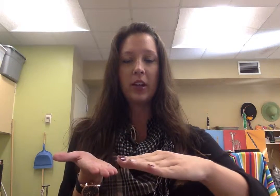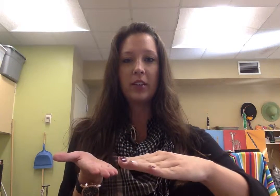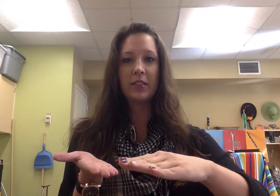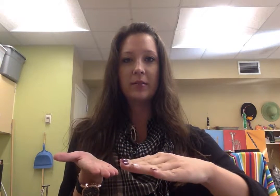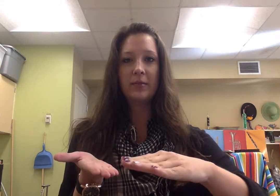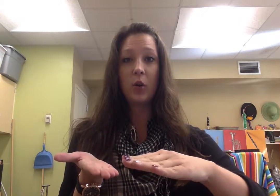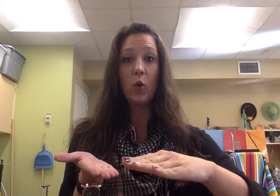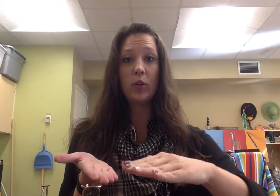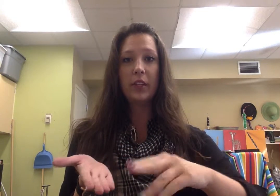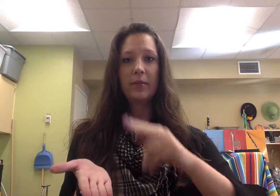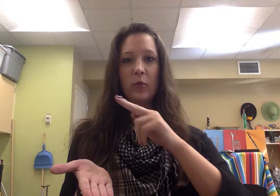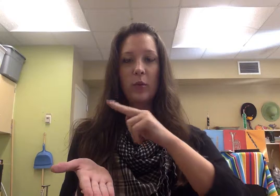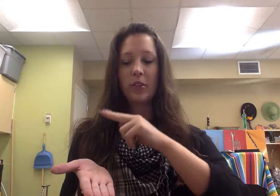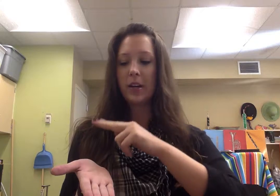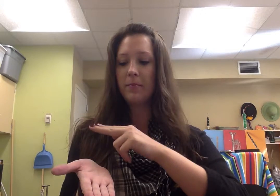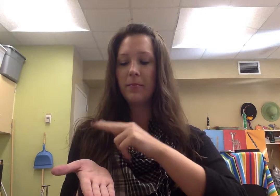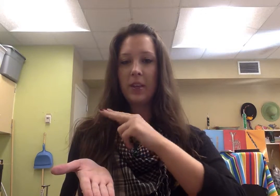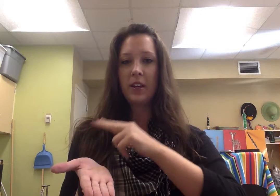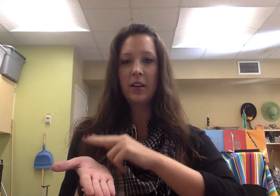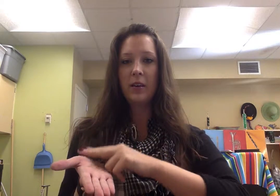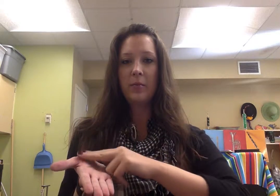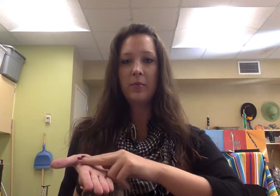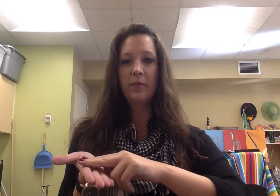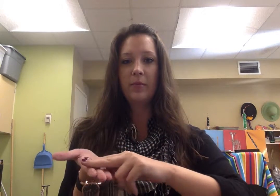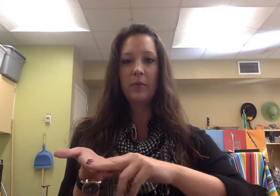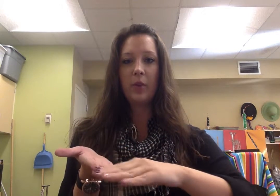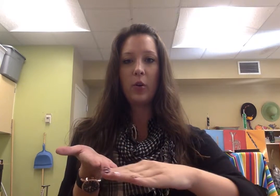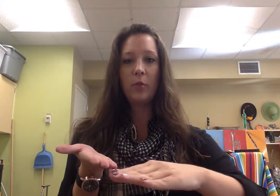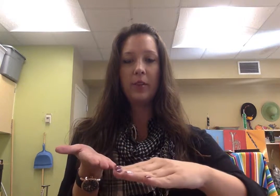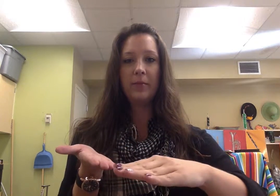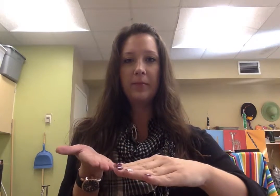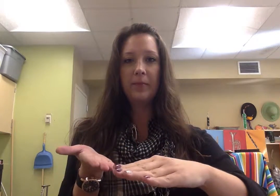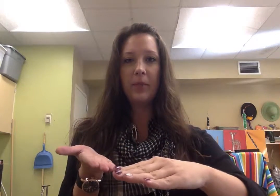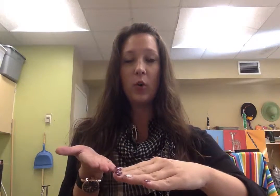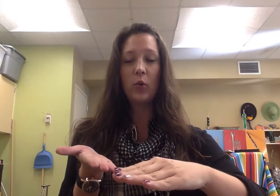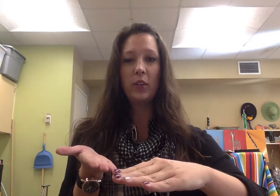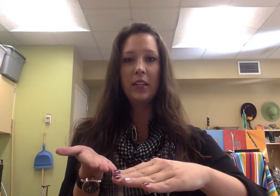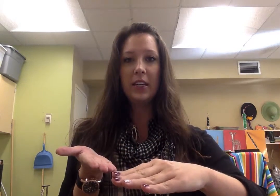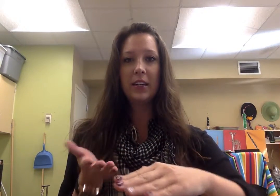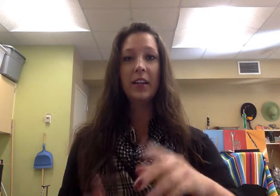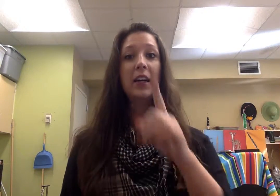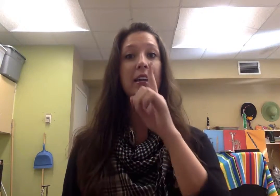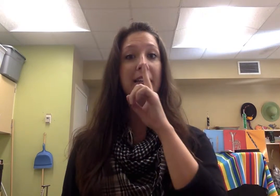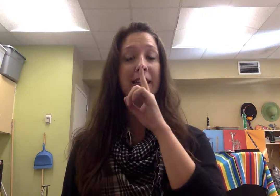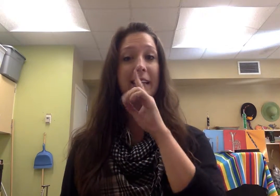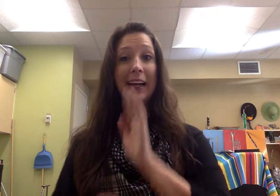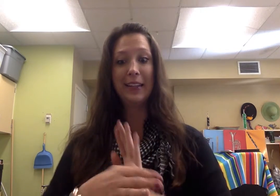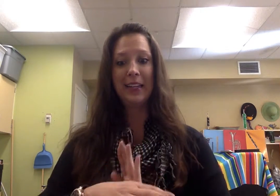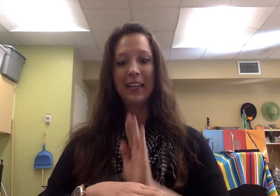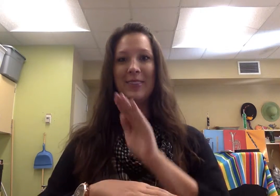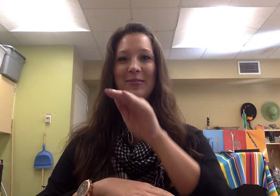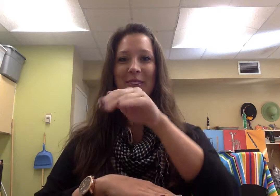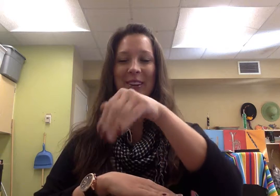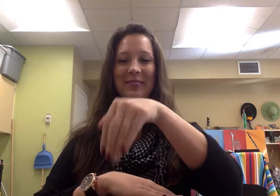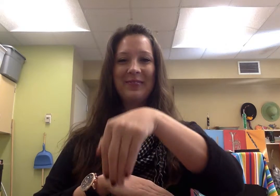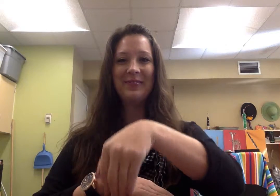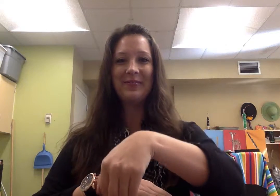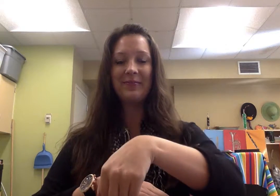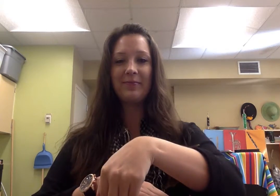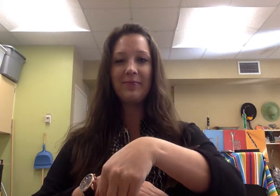hand. Holy. One more time. Open. Holy. Night. Sorry.